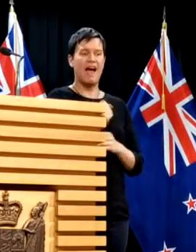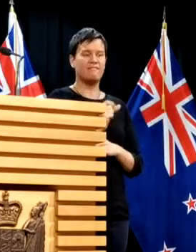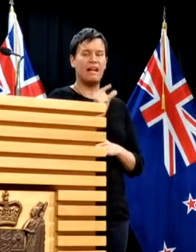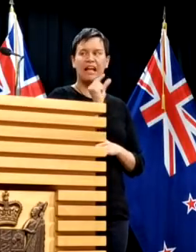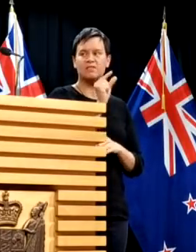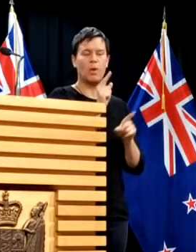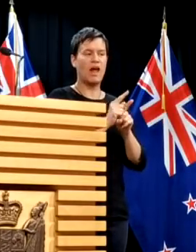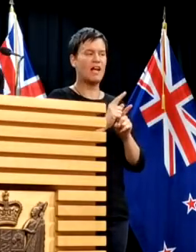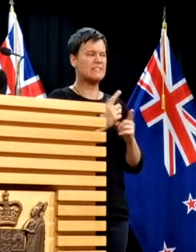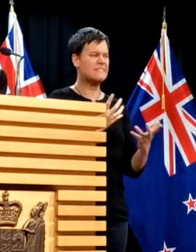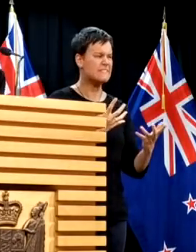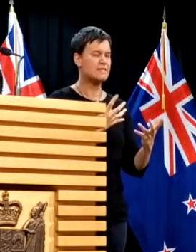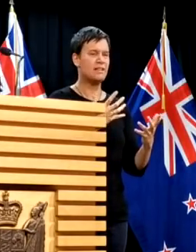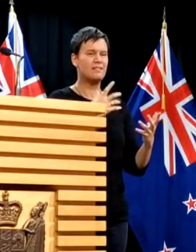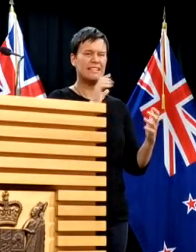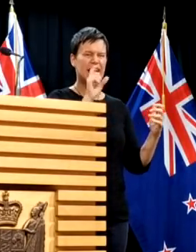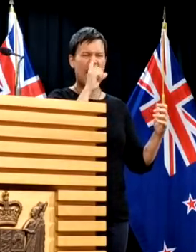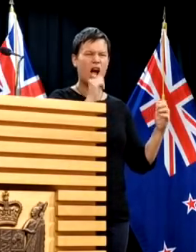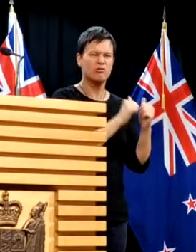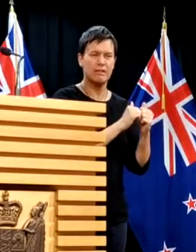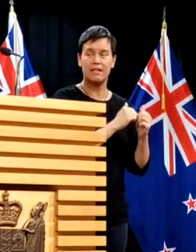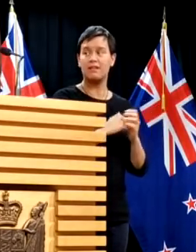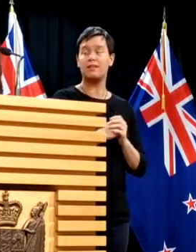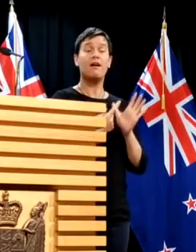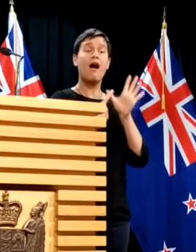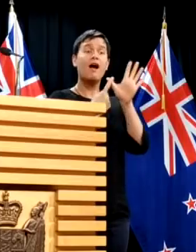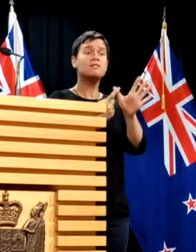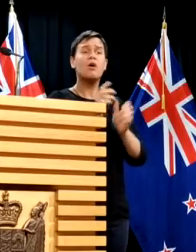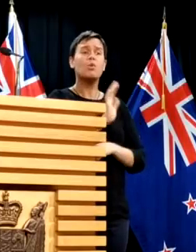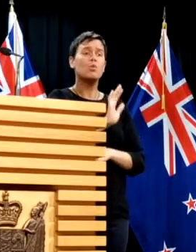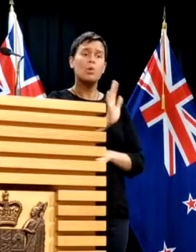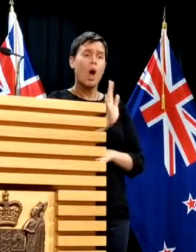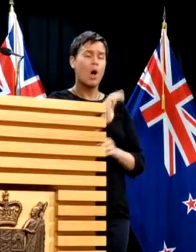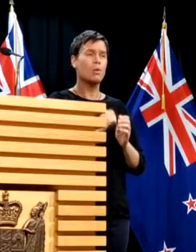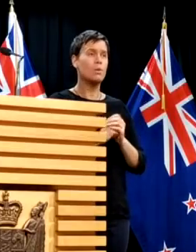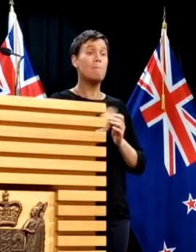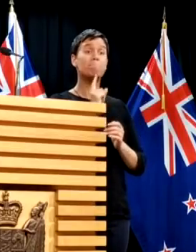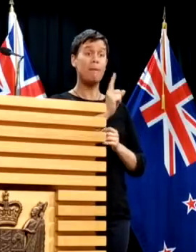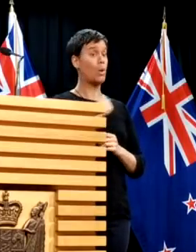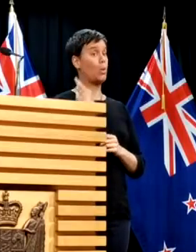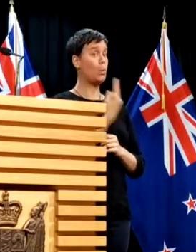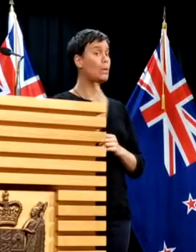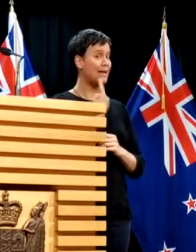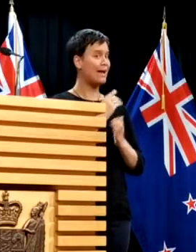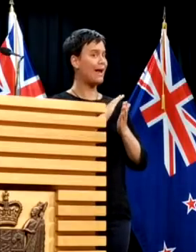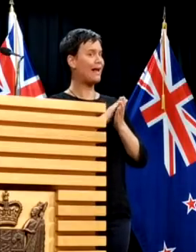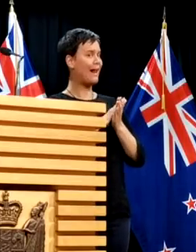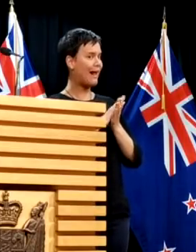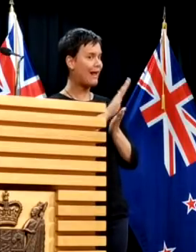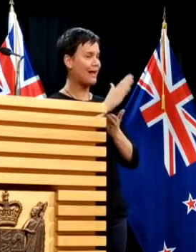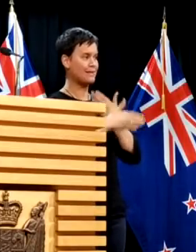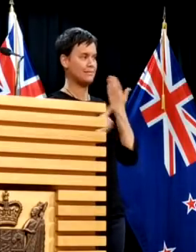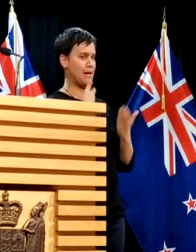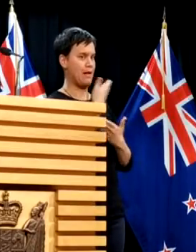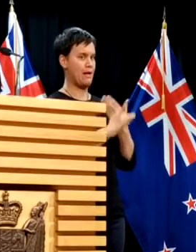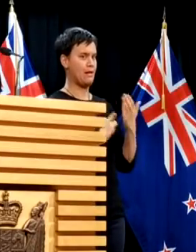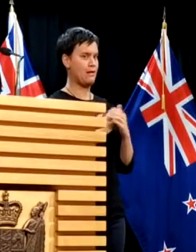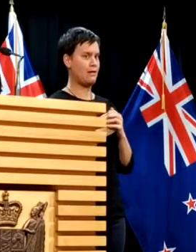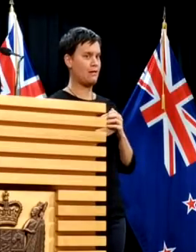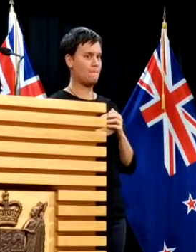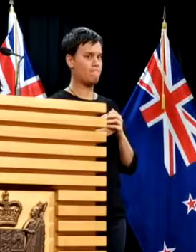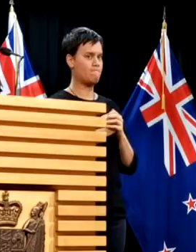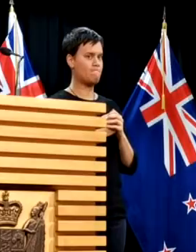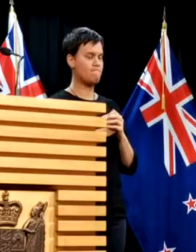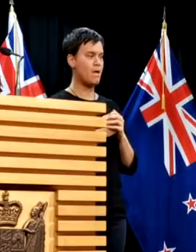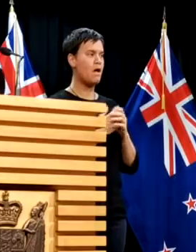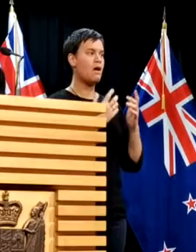No, not at all. I mean, ultimately, you'll see here, though, that we have been quite clear in the areas where we believe we've already got a good